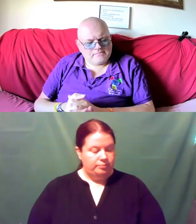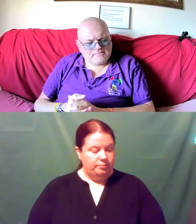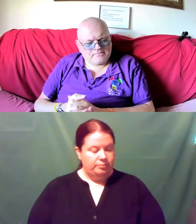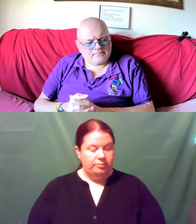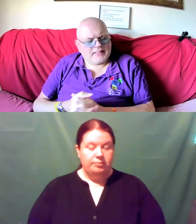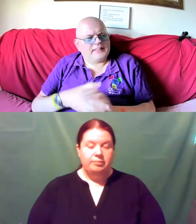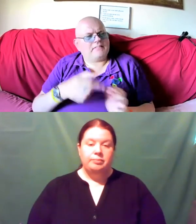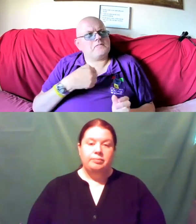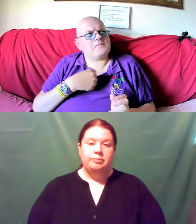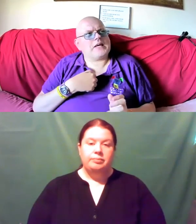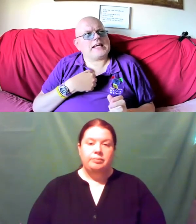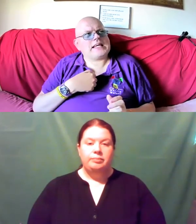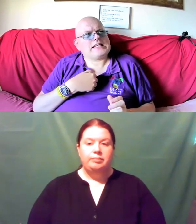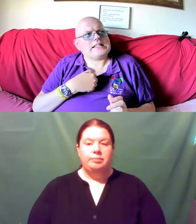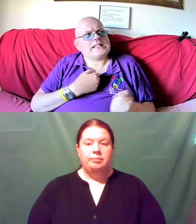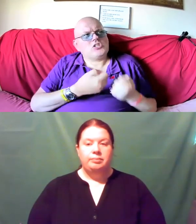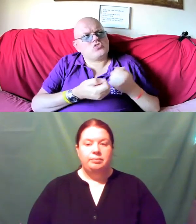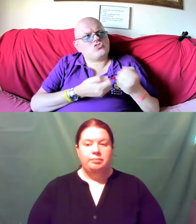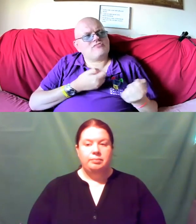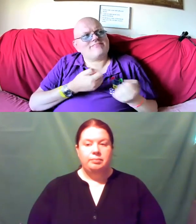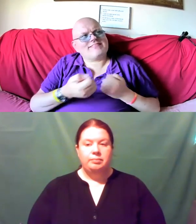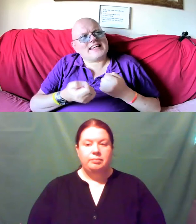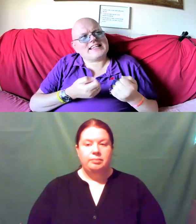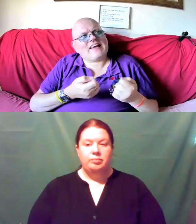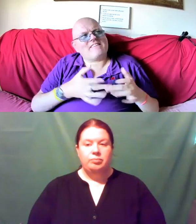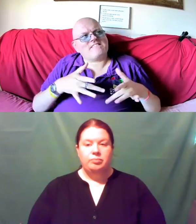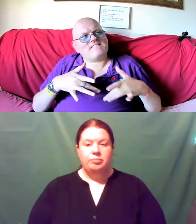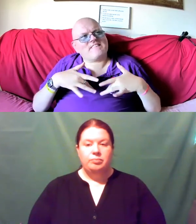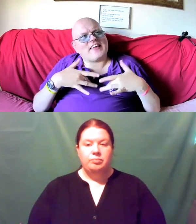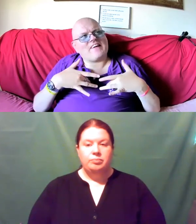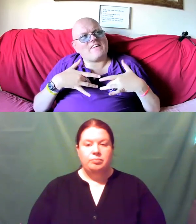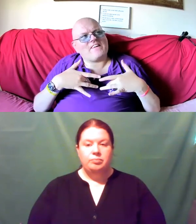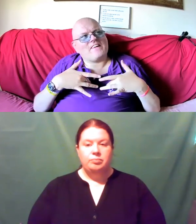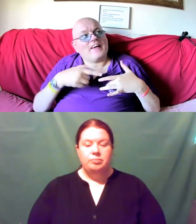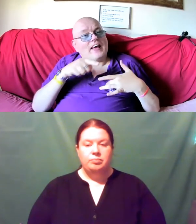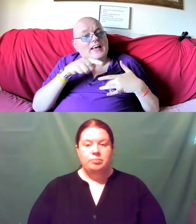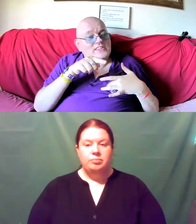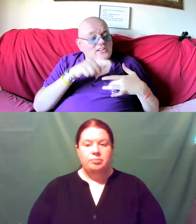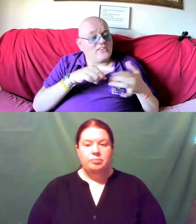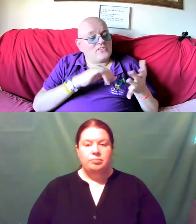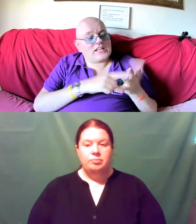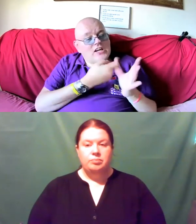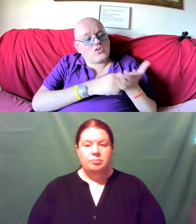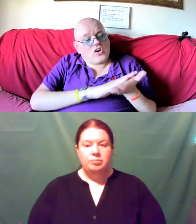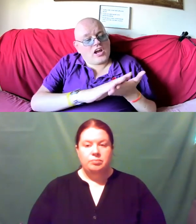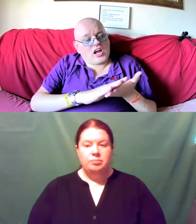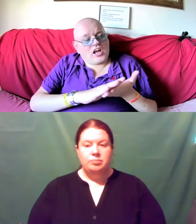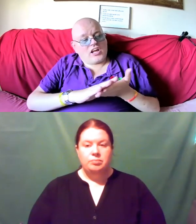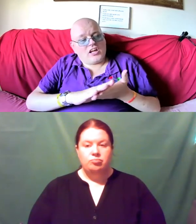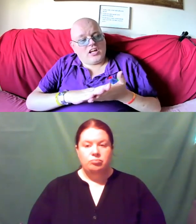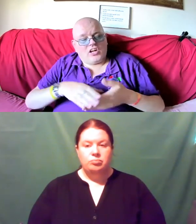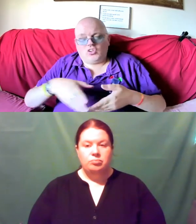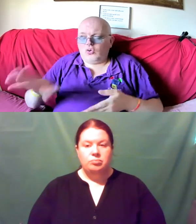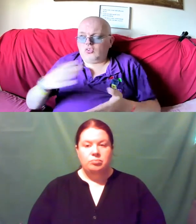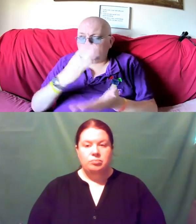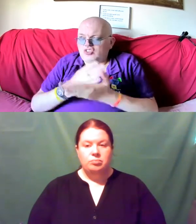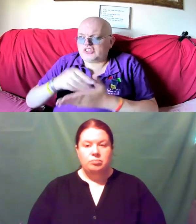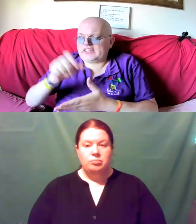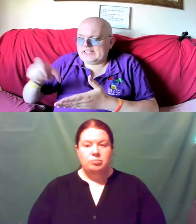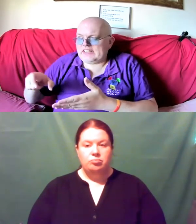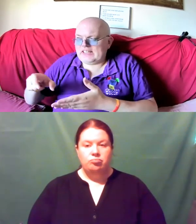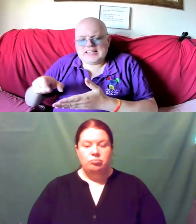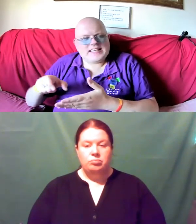I, as the coordinator, and Sarah, you as co-chair, and the rest of the trustees are hoping to